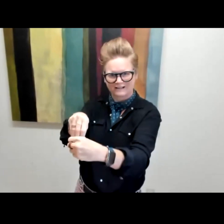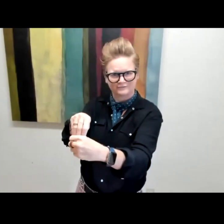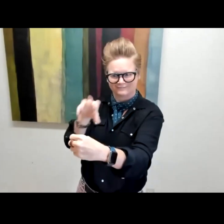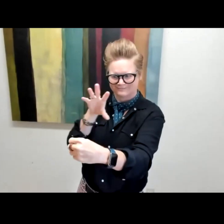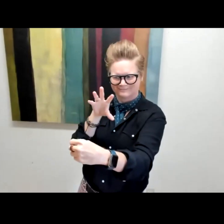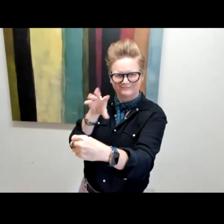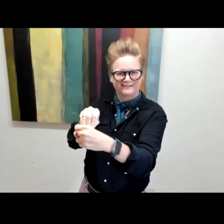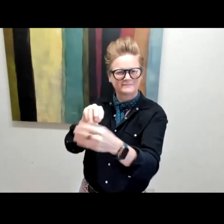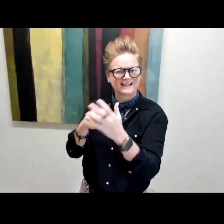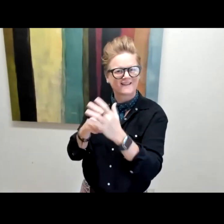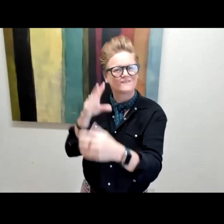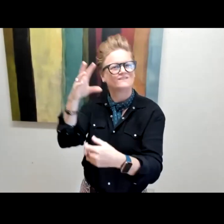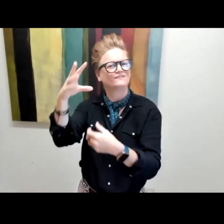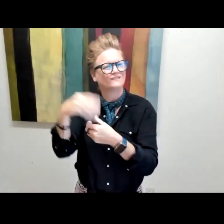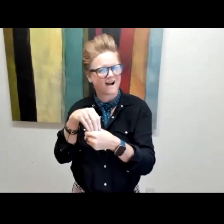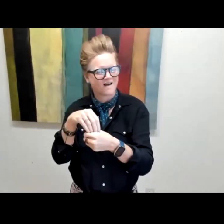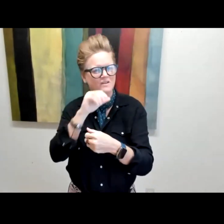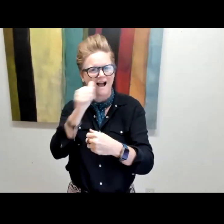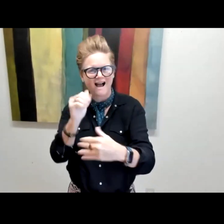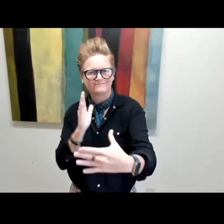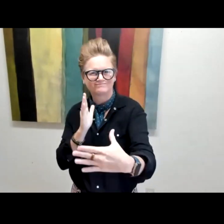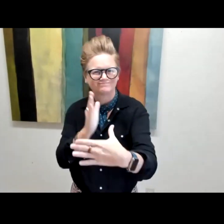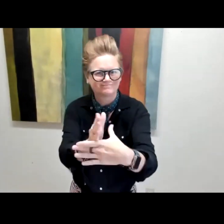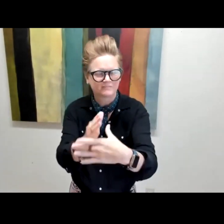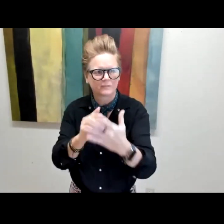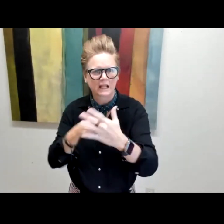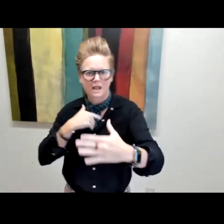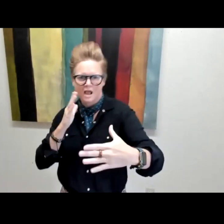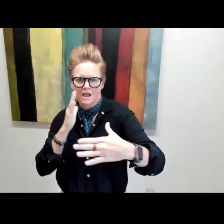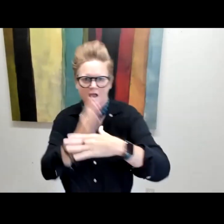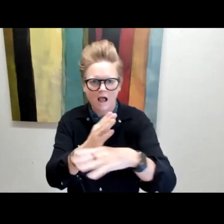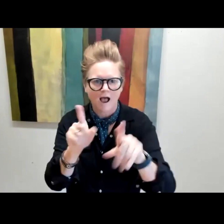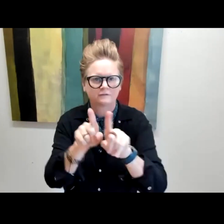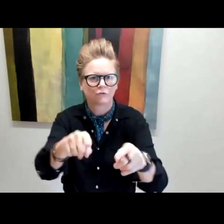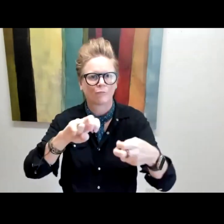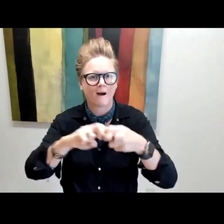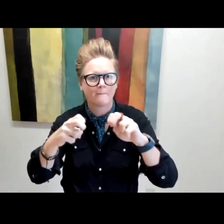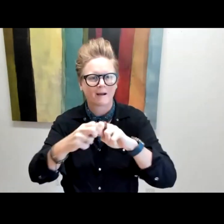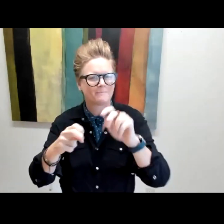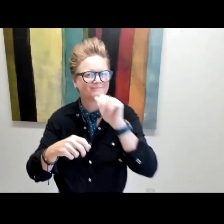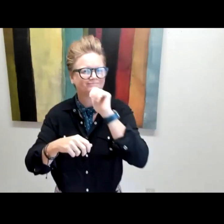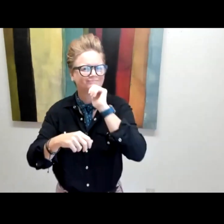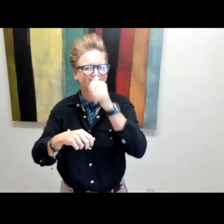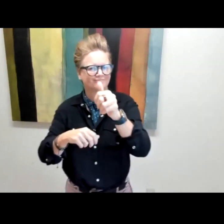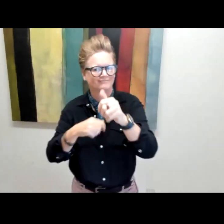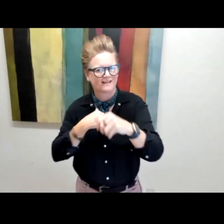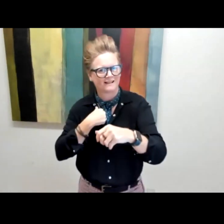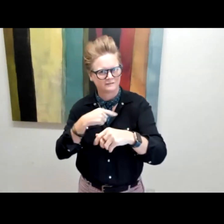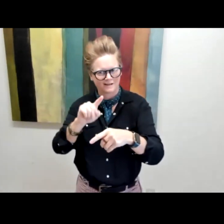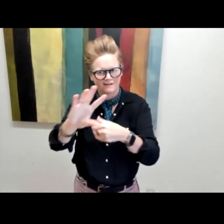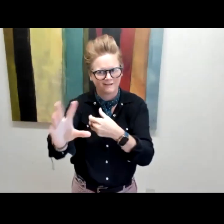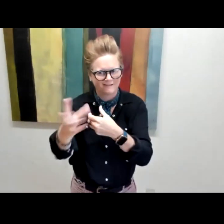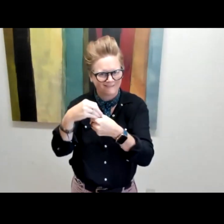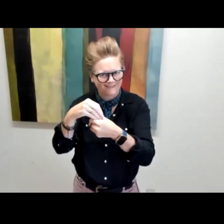role. So see how we're assigning early intervention? It's more about being involved instead of interrupting as if there were